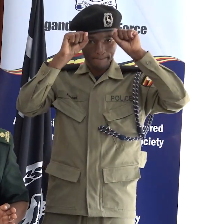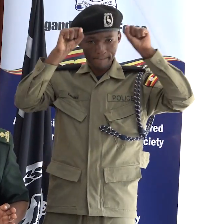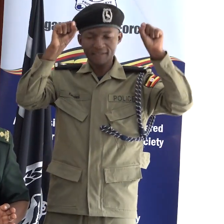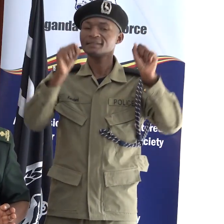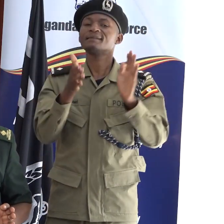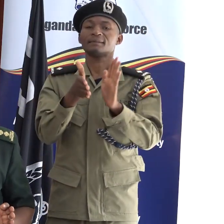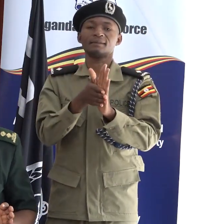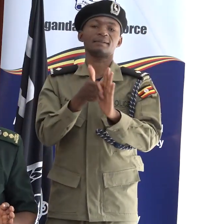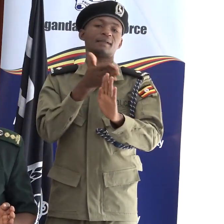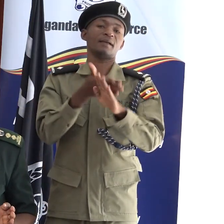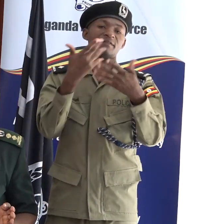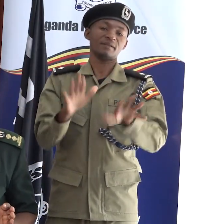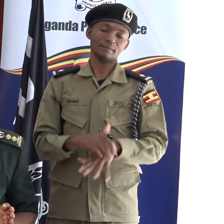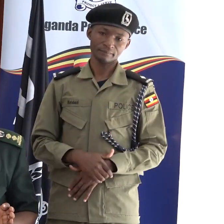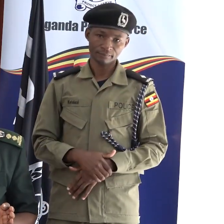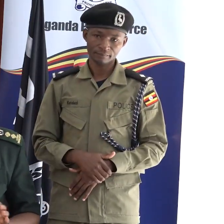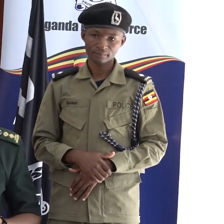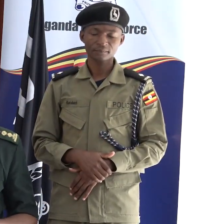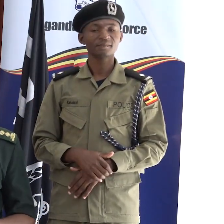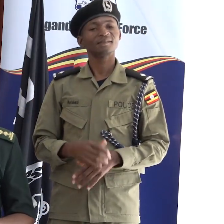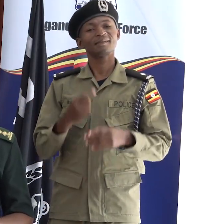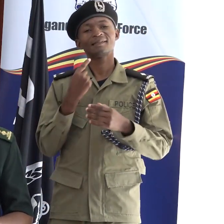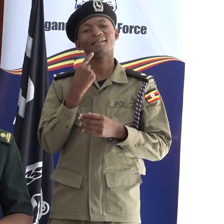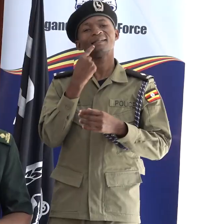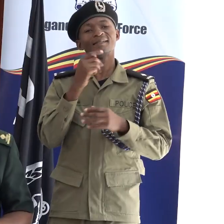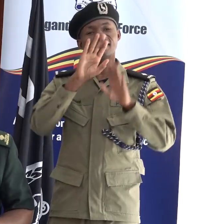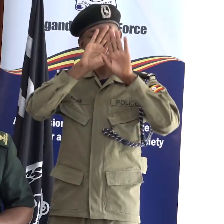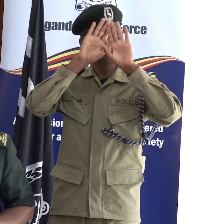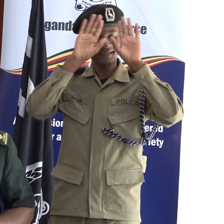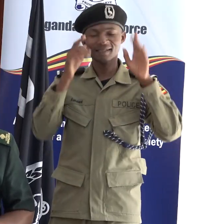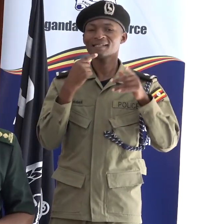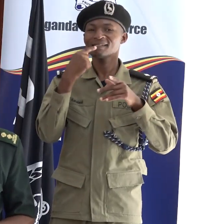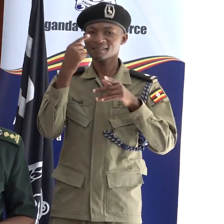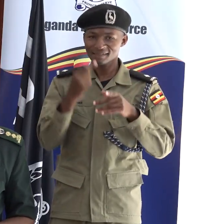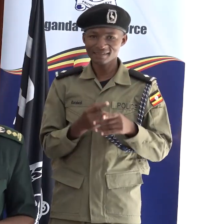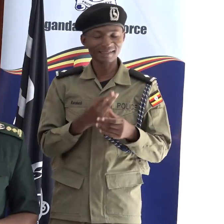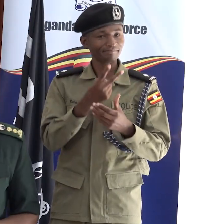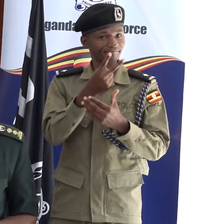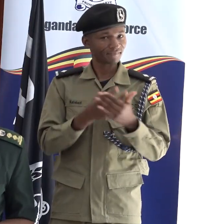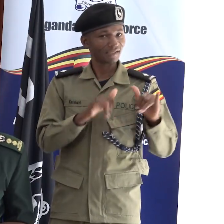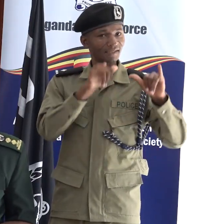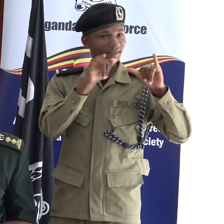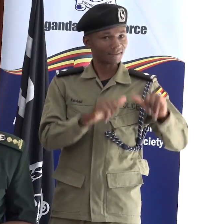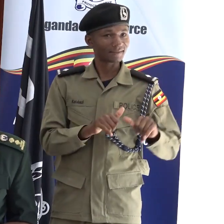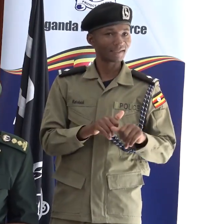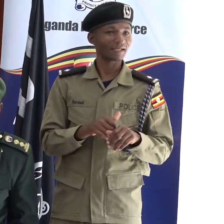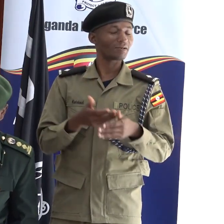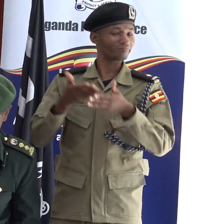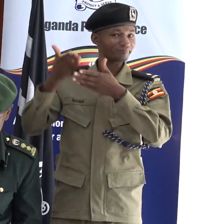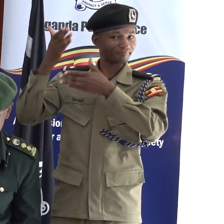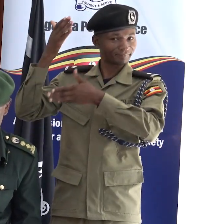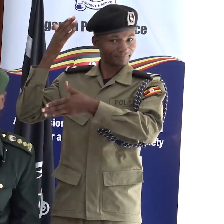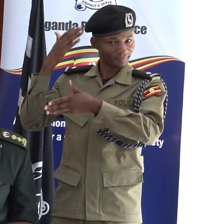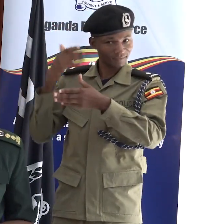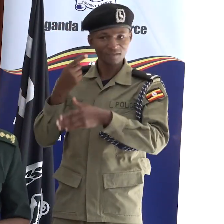guidance. He clearly stated that dual citizenship was inherently meant for